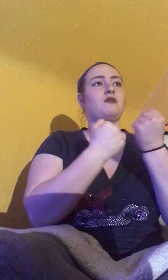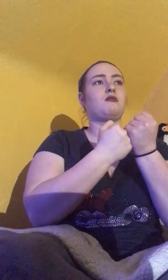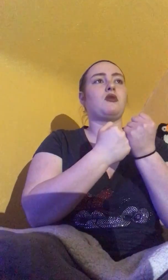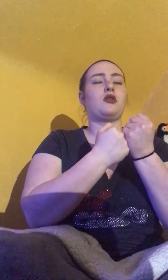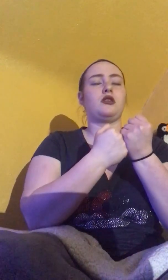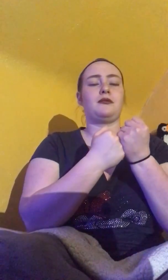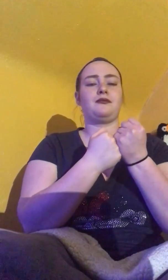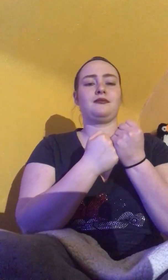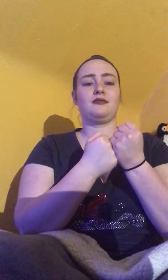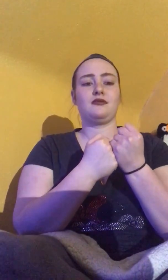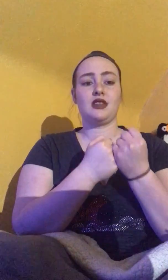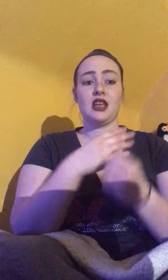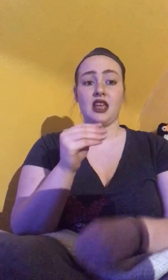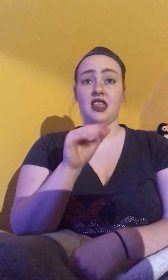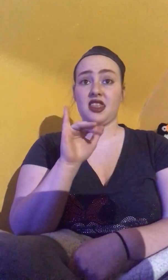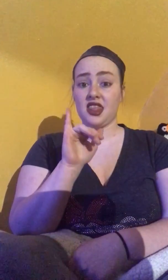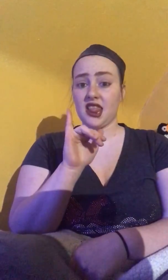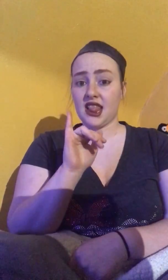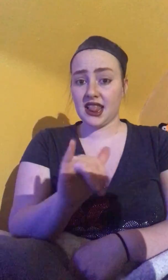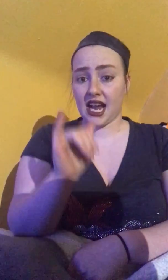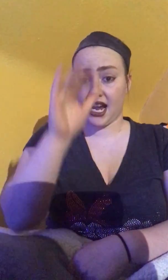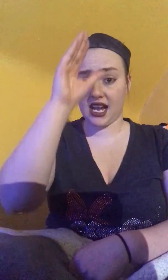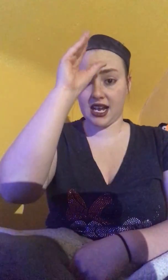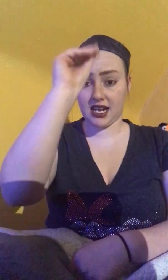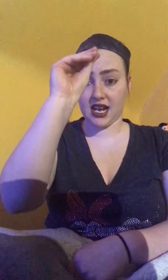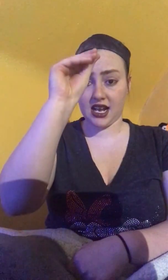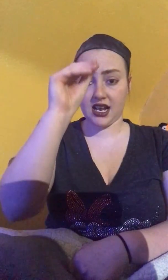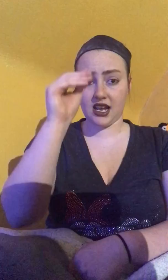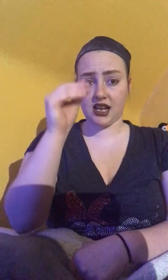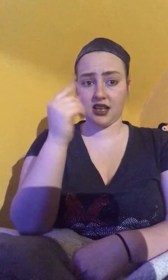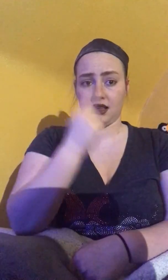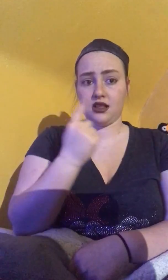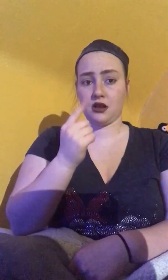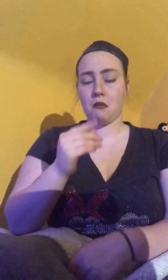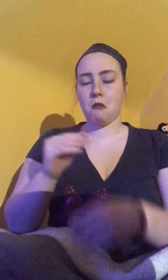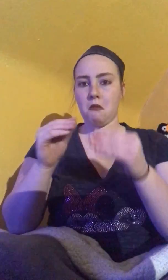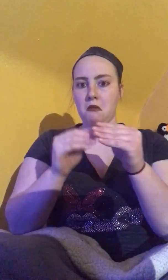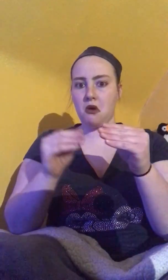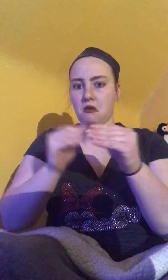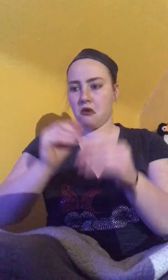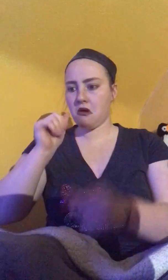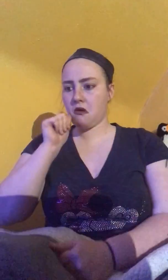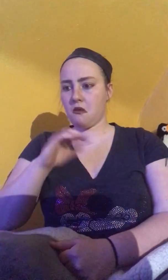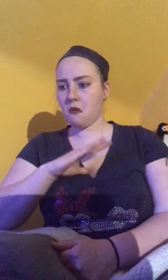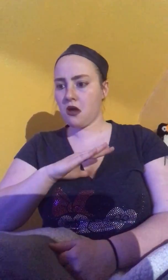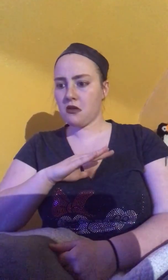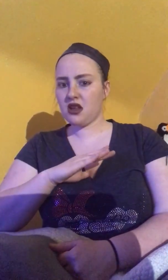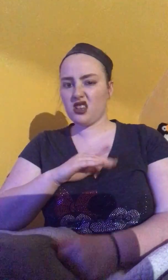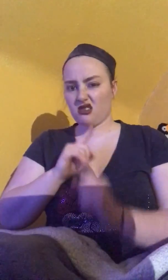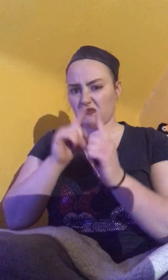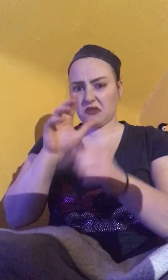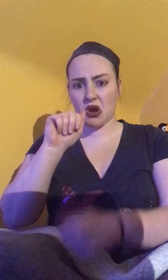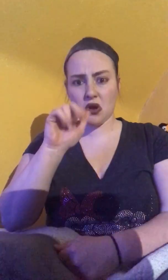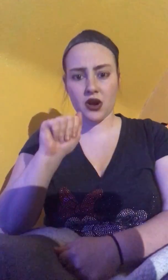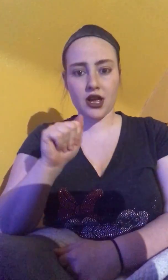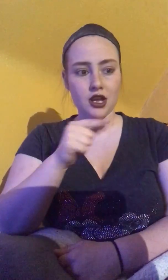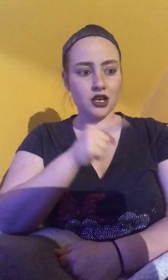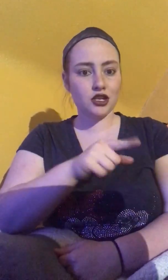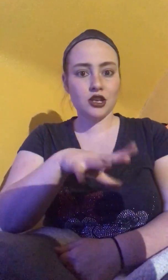then this guy went on to hook up with multiple other women in the program, and she found out that that was